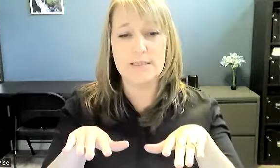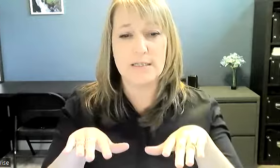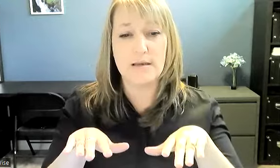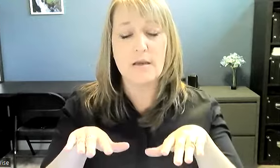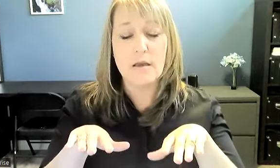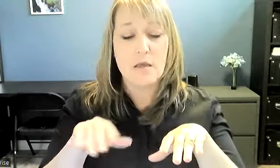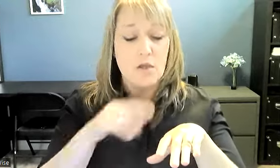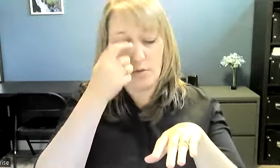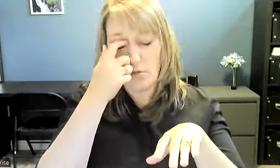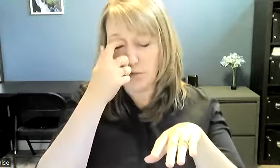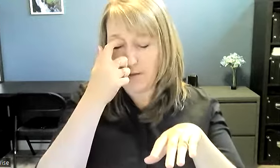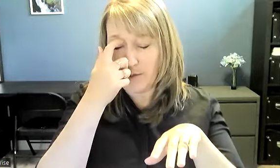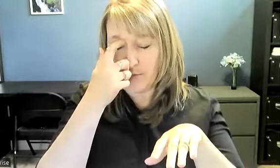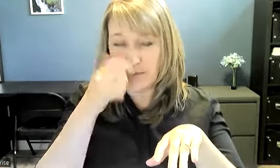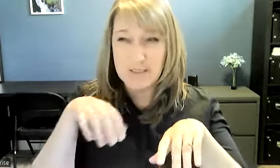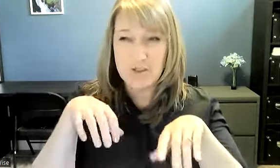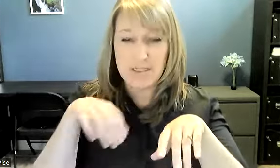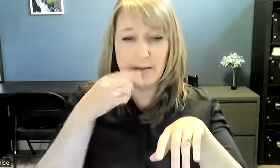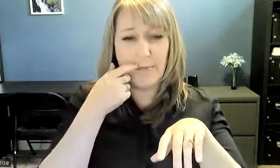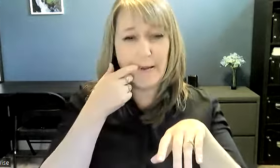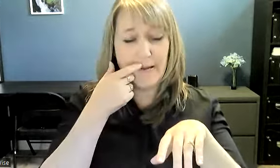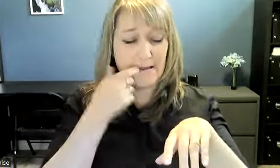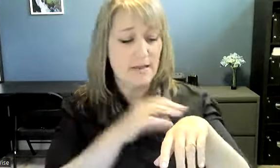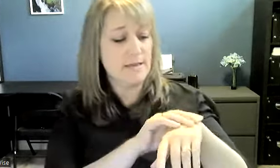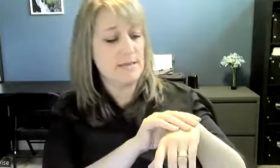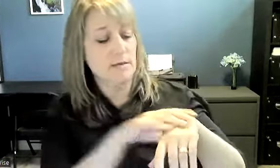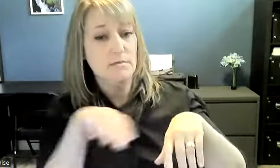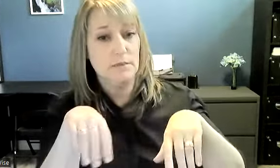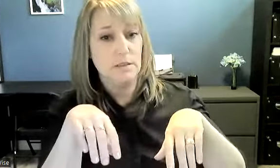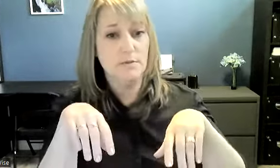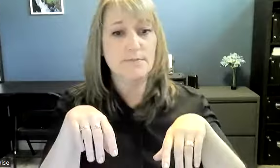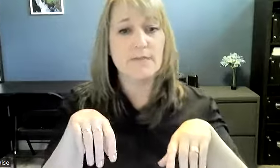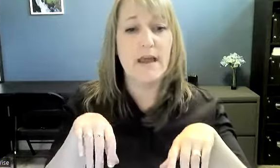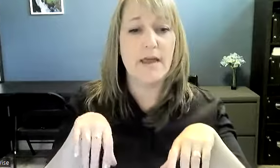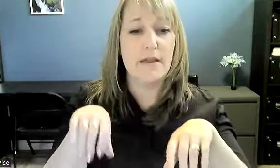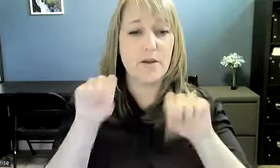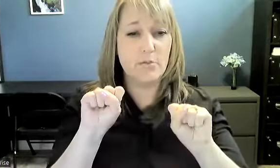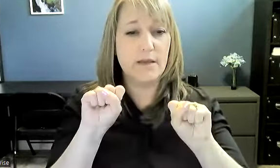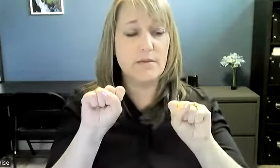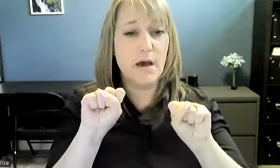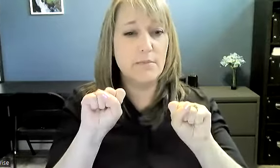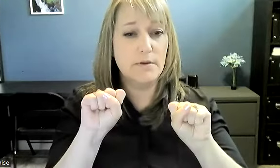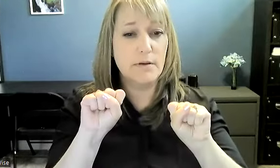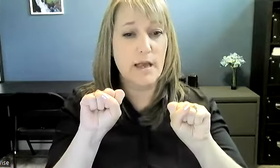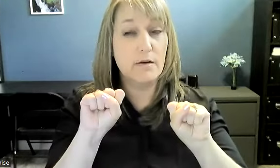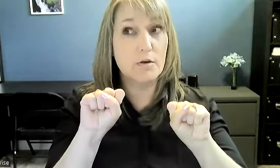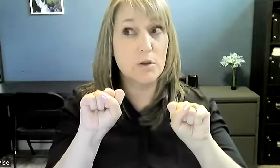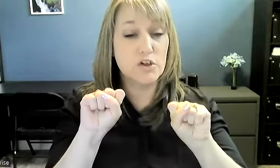see. You drop your wrist just a little bit like this, and then you pick them up and close your